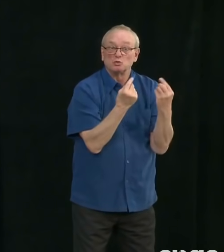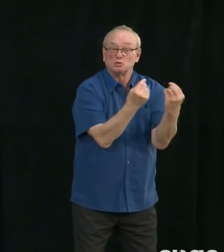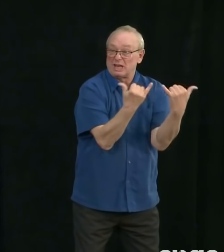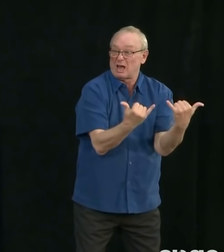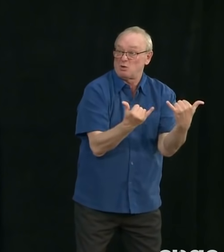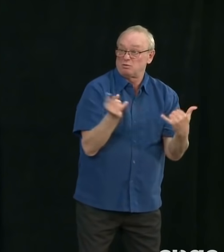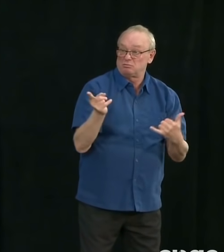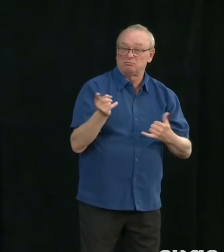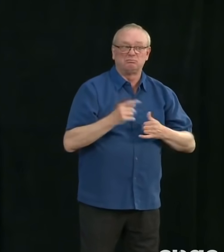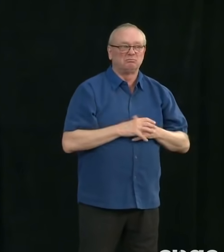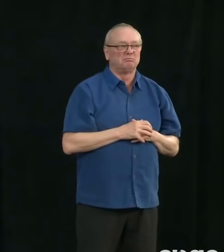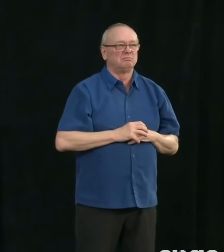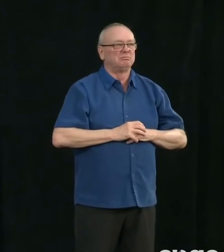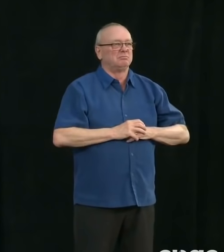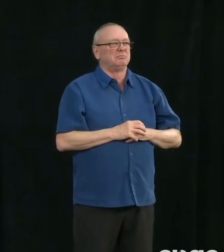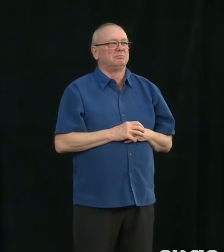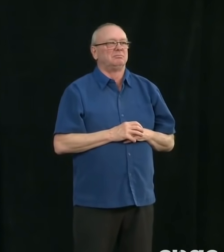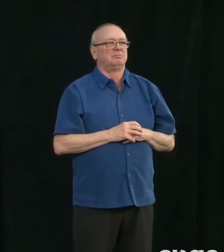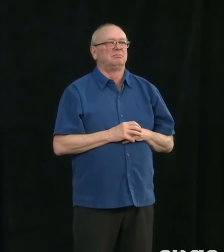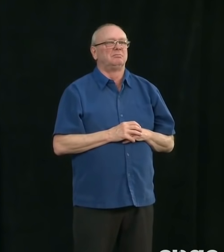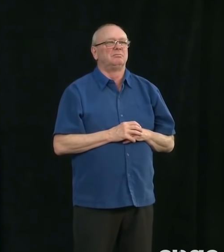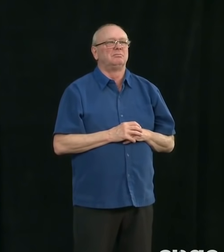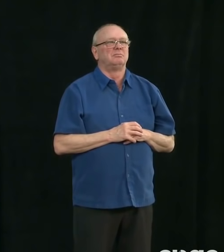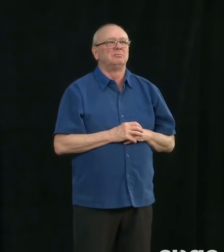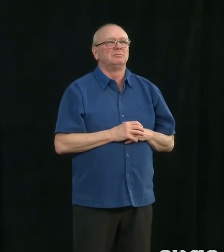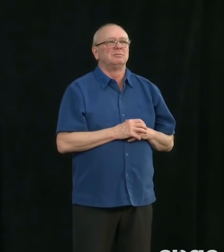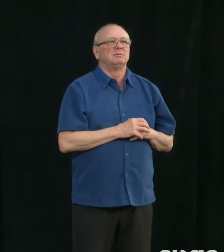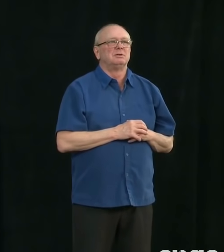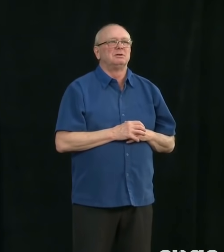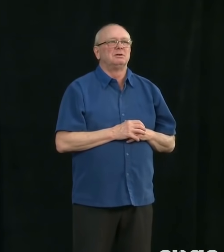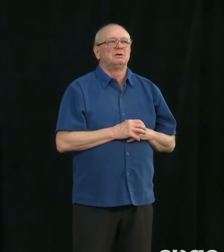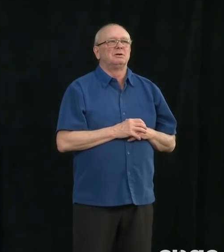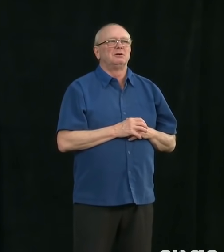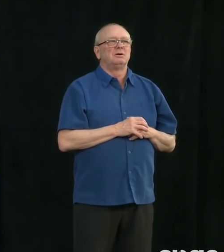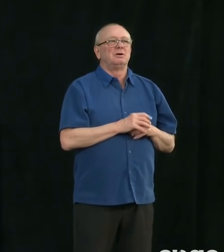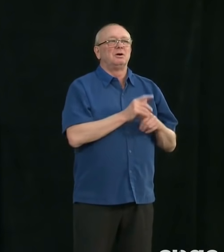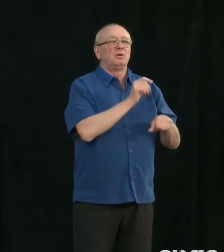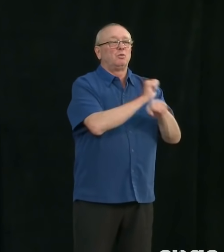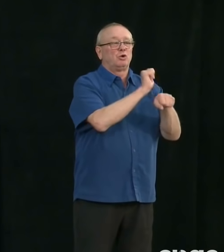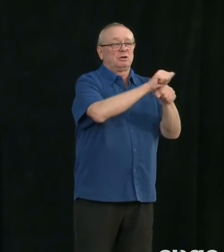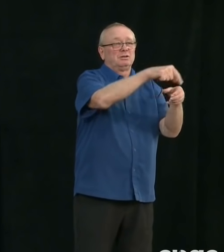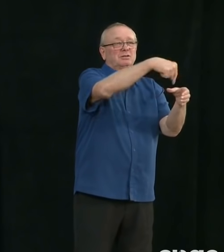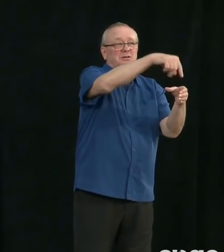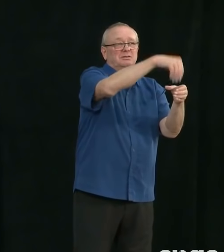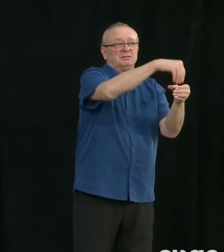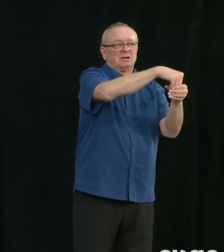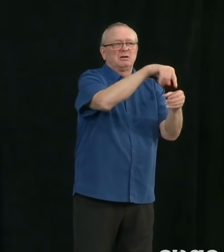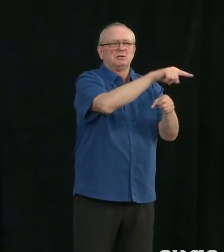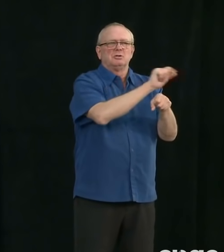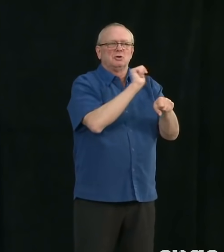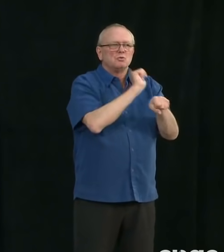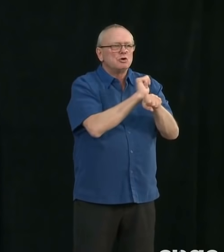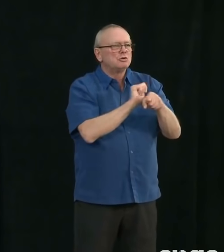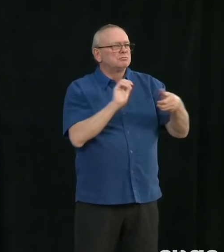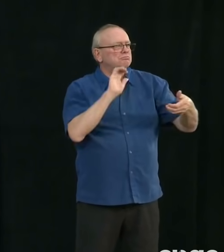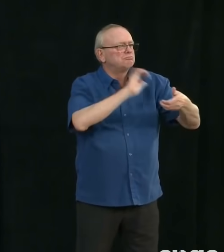plant and have put in their recommendations and requirements for the kinds of things that that particular plant